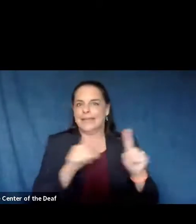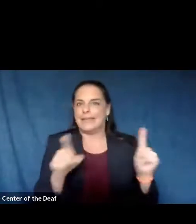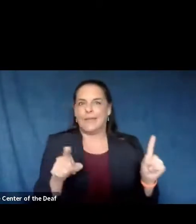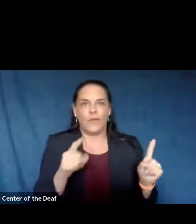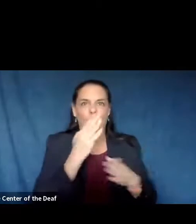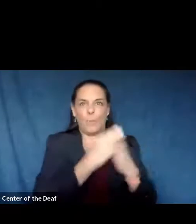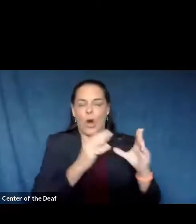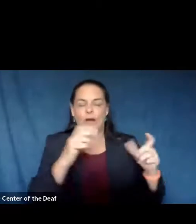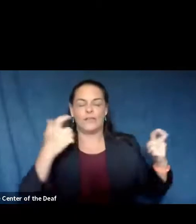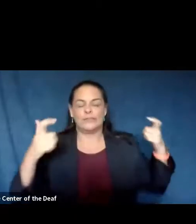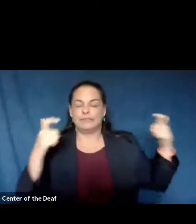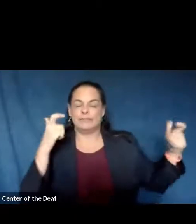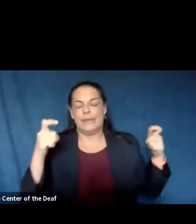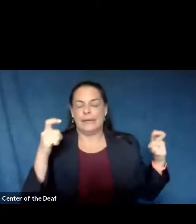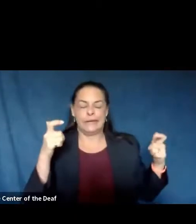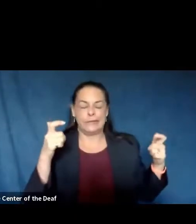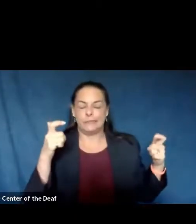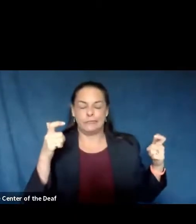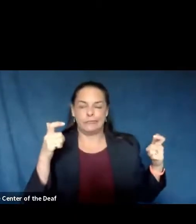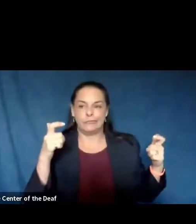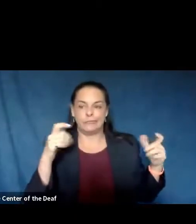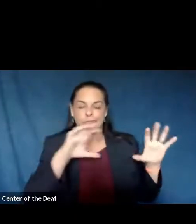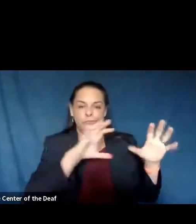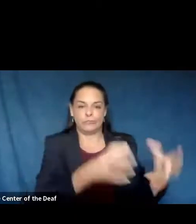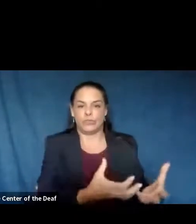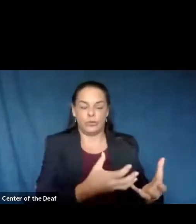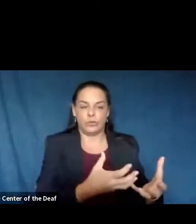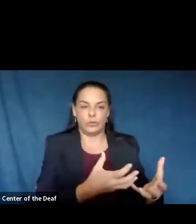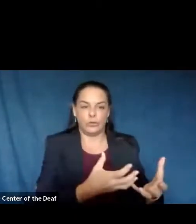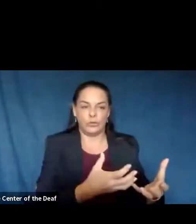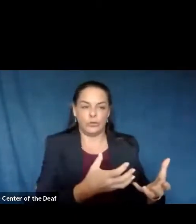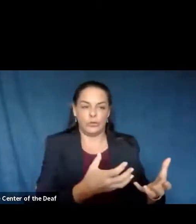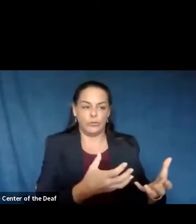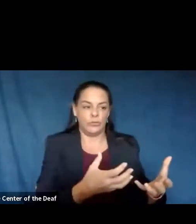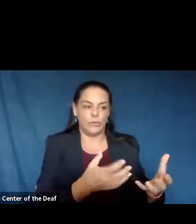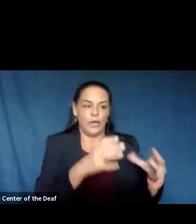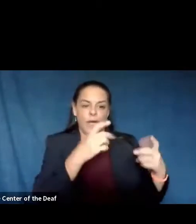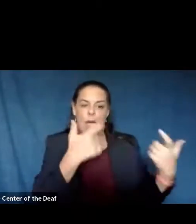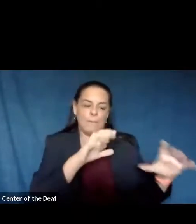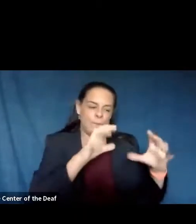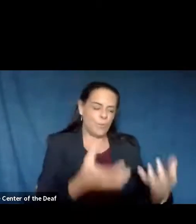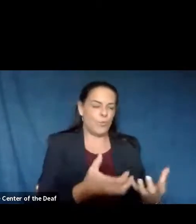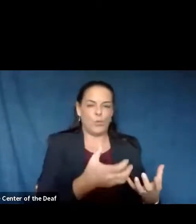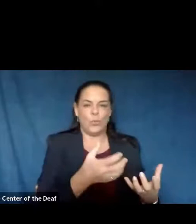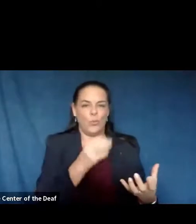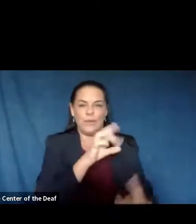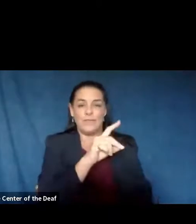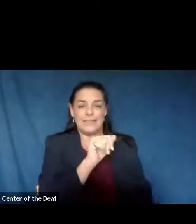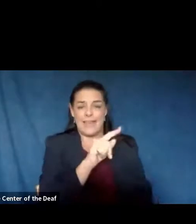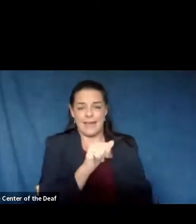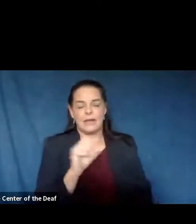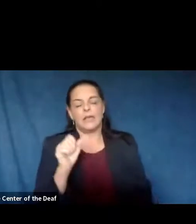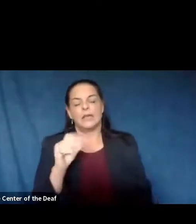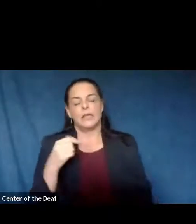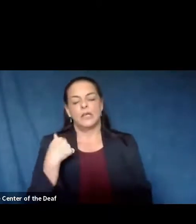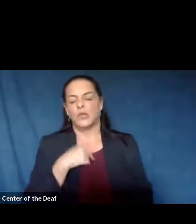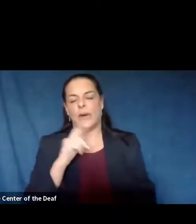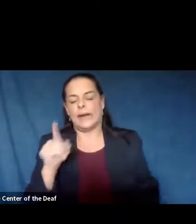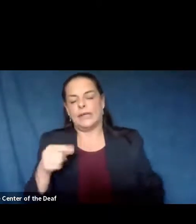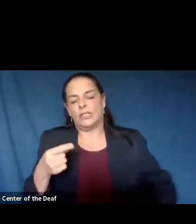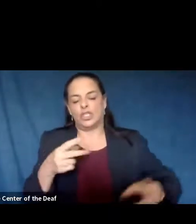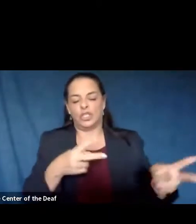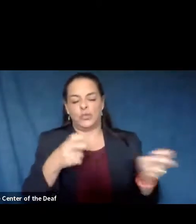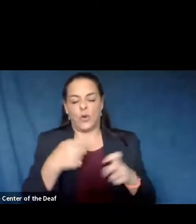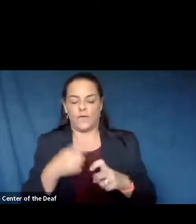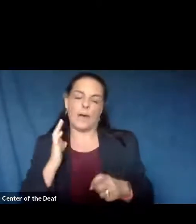ginormous, for lack of using a proper word, I can't, it's a huge data set. So we're just pulling from